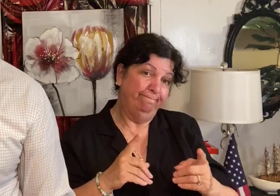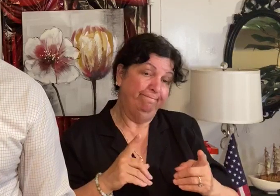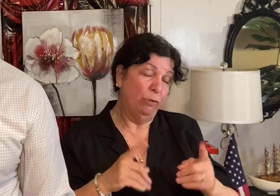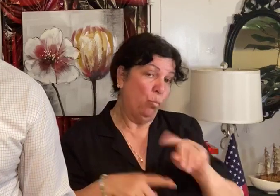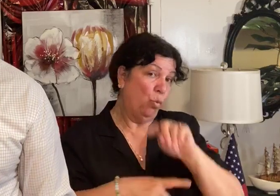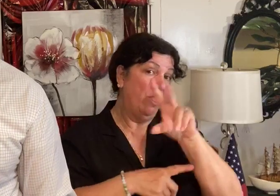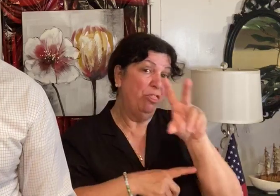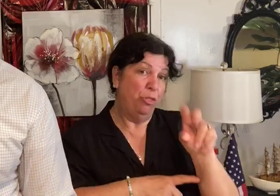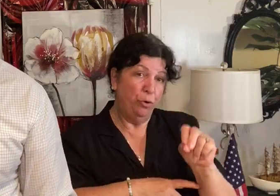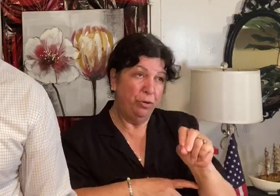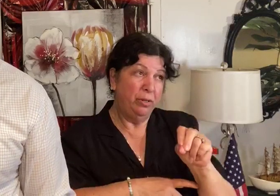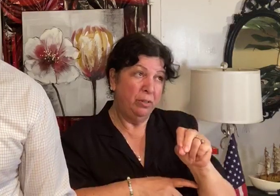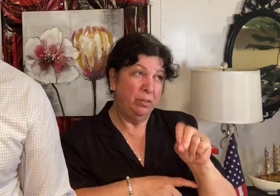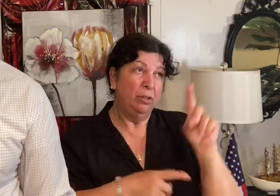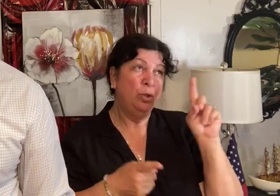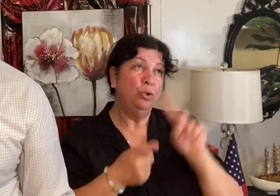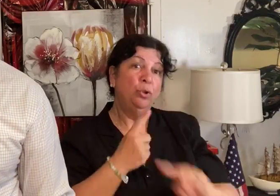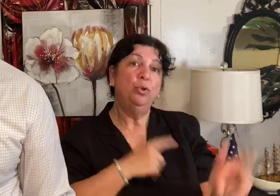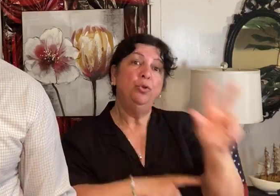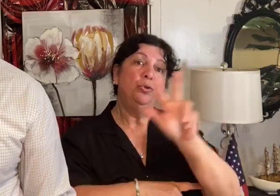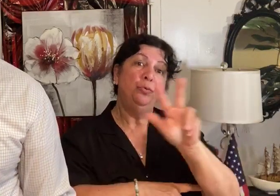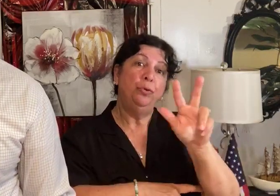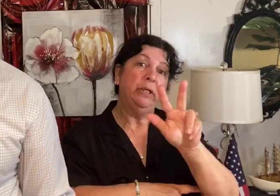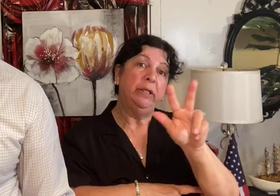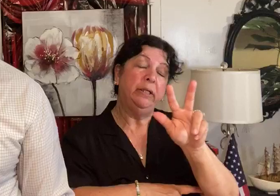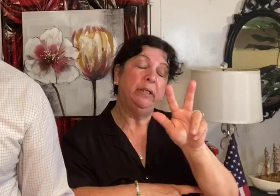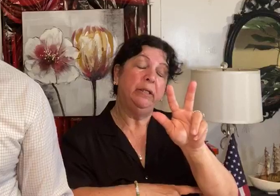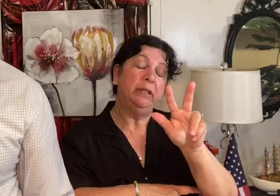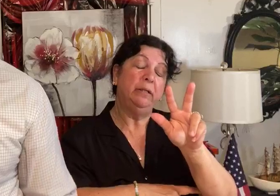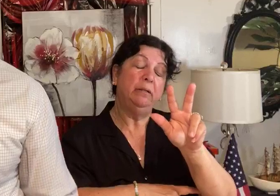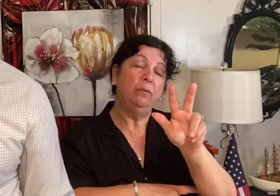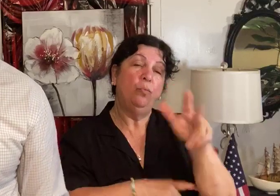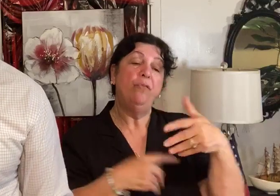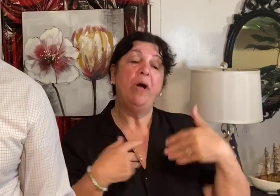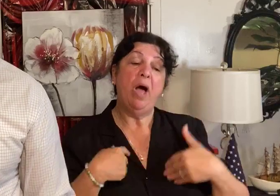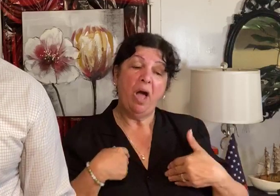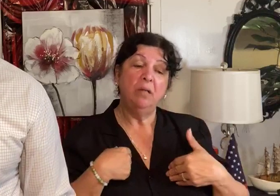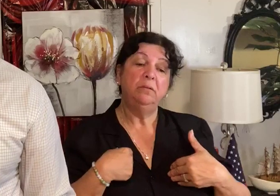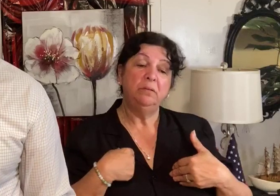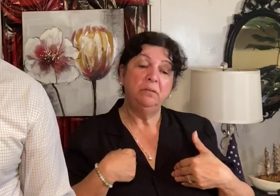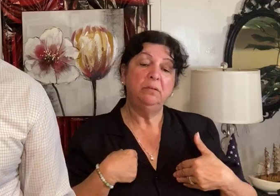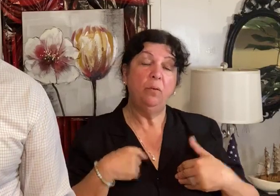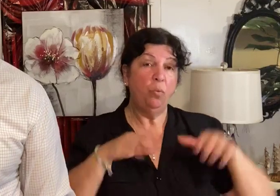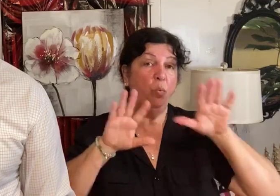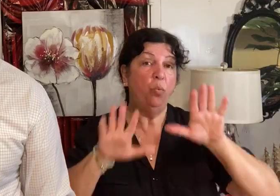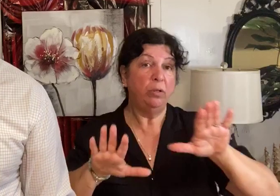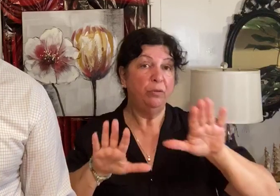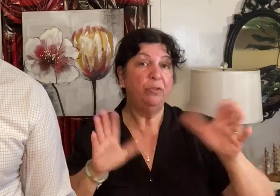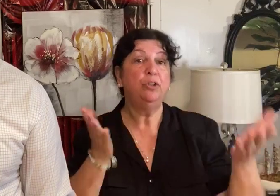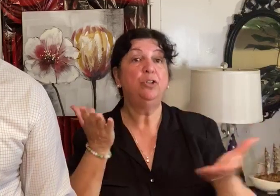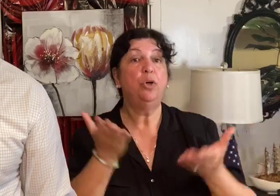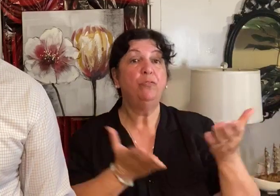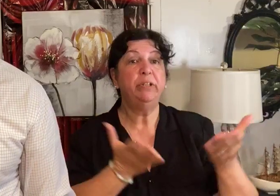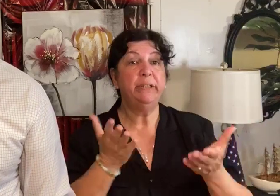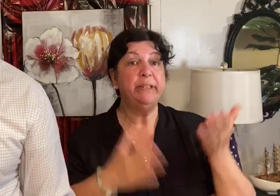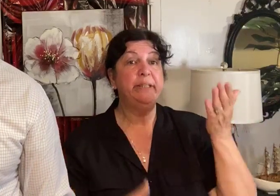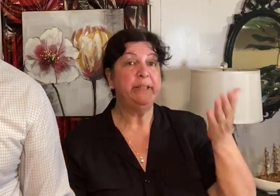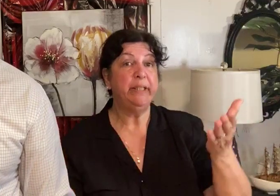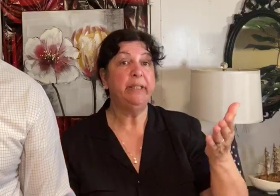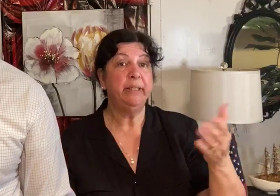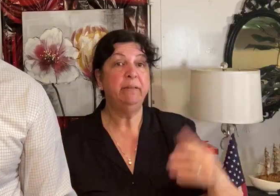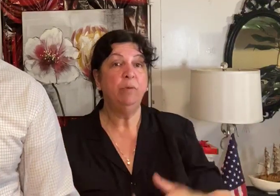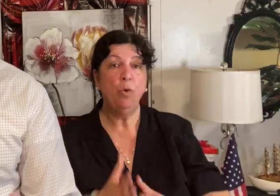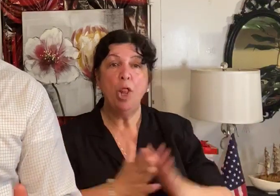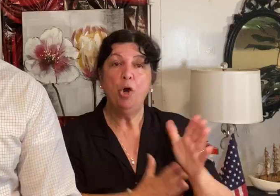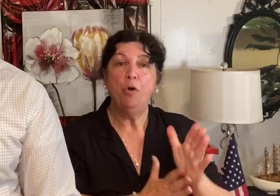at 1:30, we go about 1:30 to 3. And we've had some pretty wonderful services there up to this